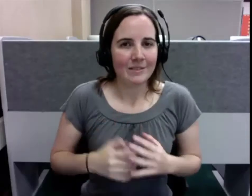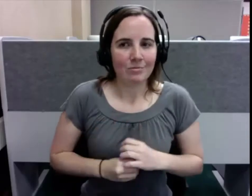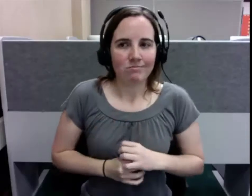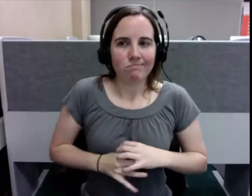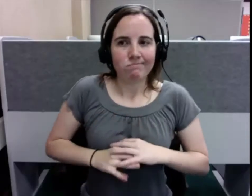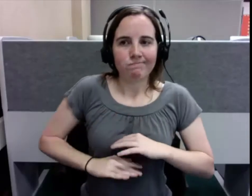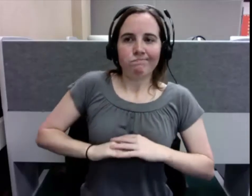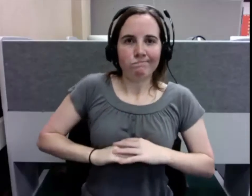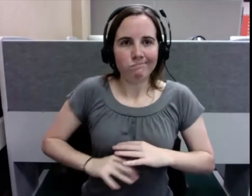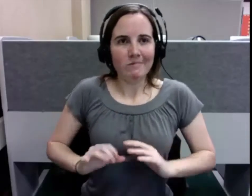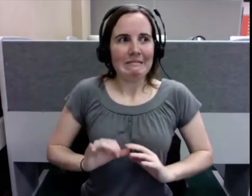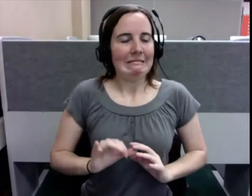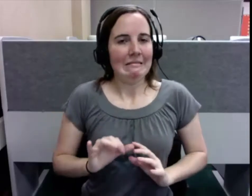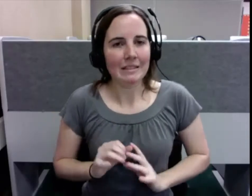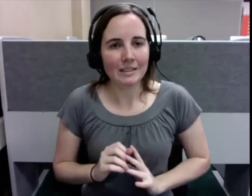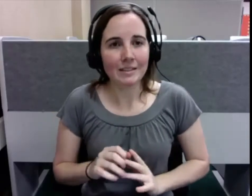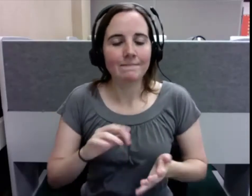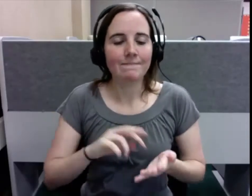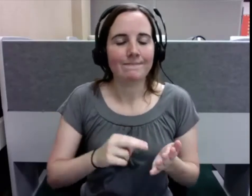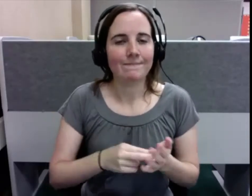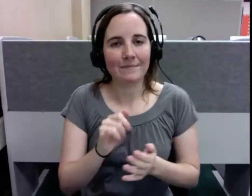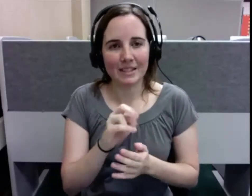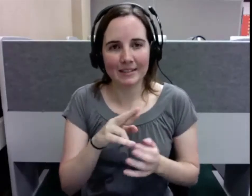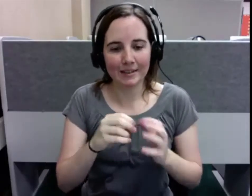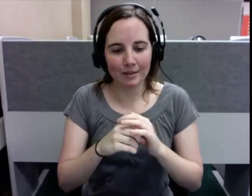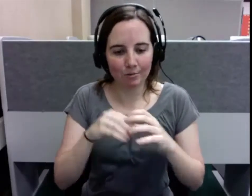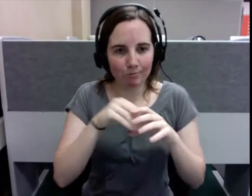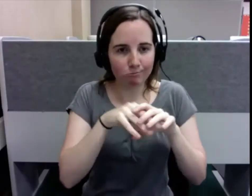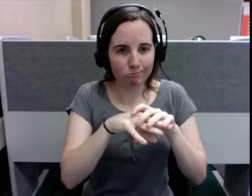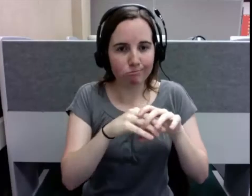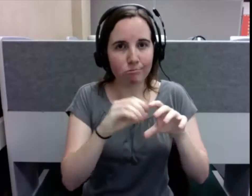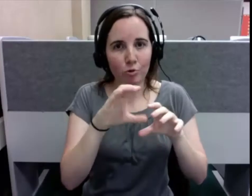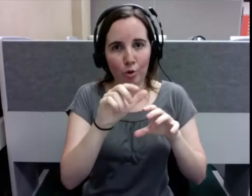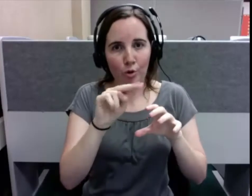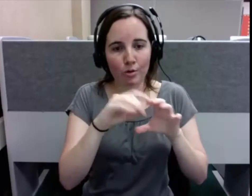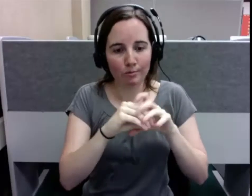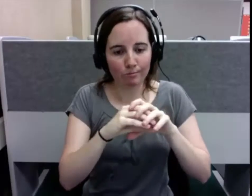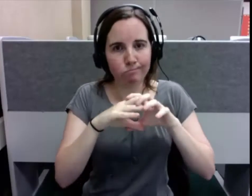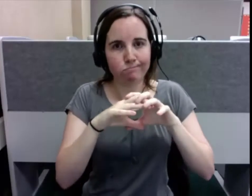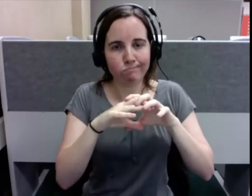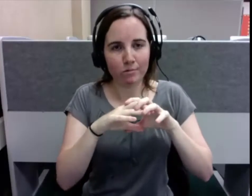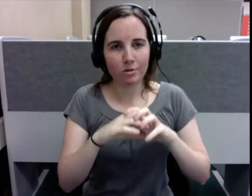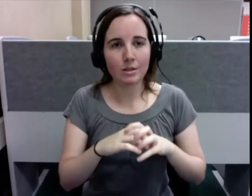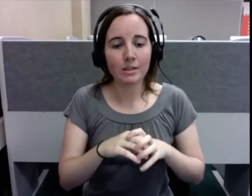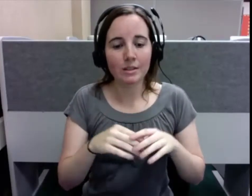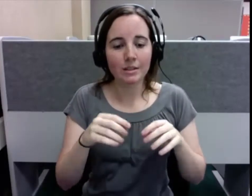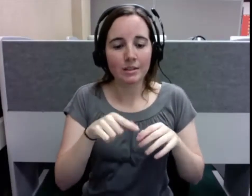to expand the colon. He'll enter through the rectum And as he's going through the colon, he's making